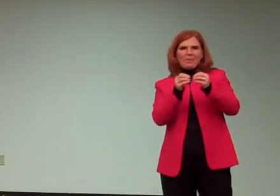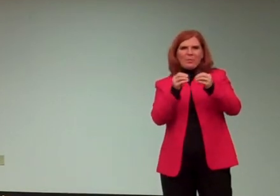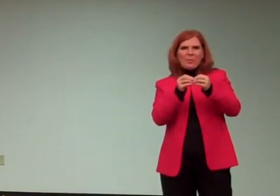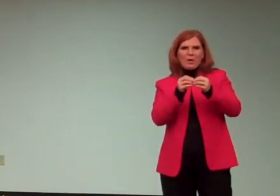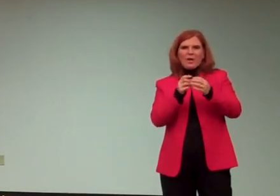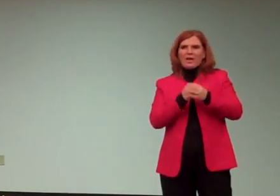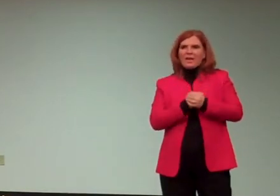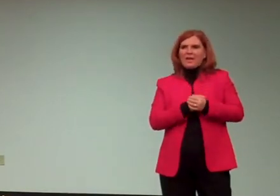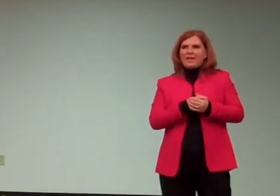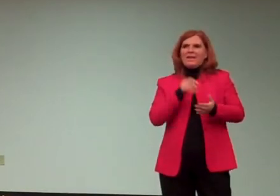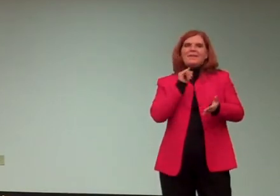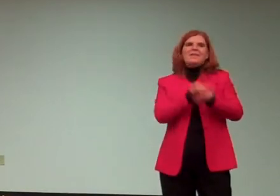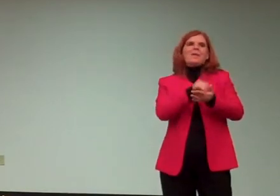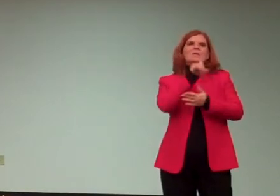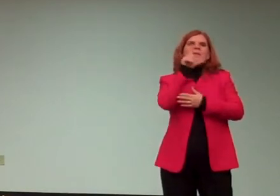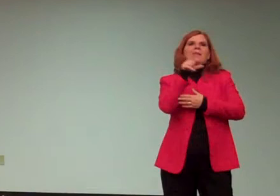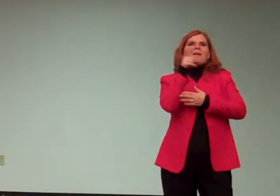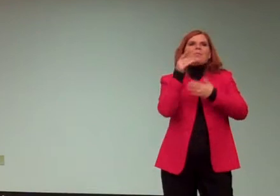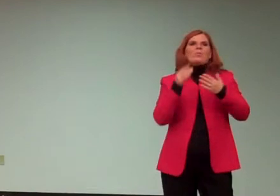I was the librarian.